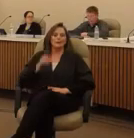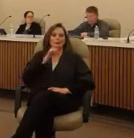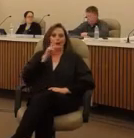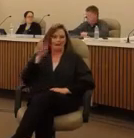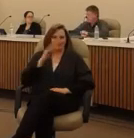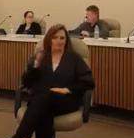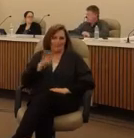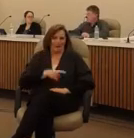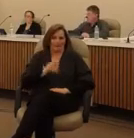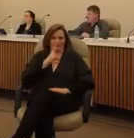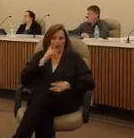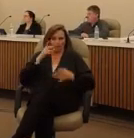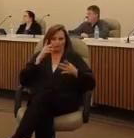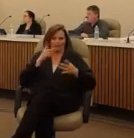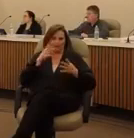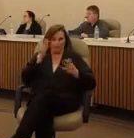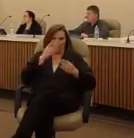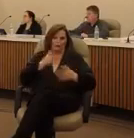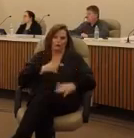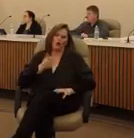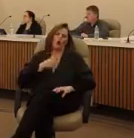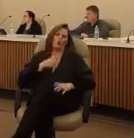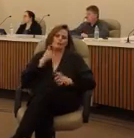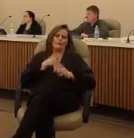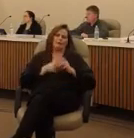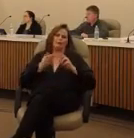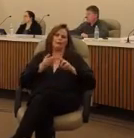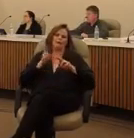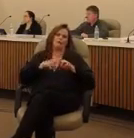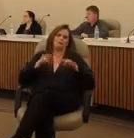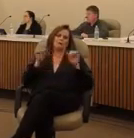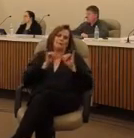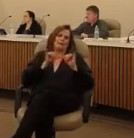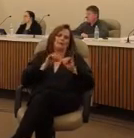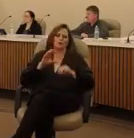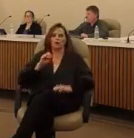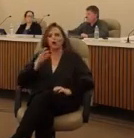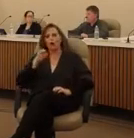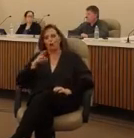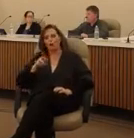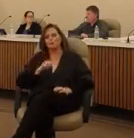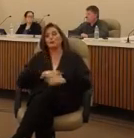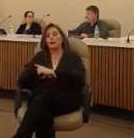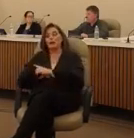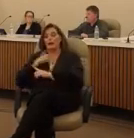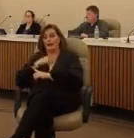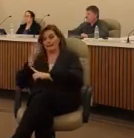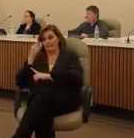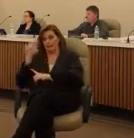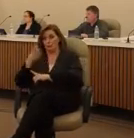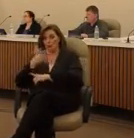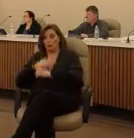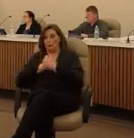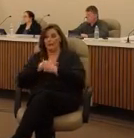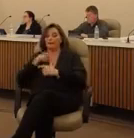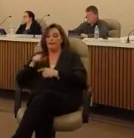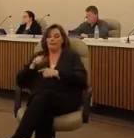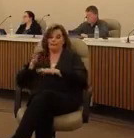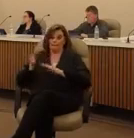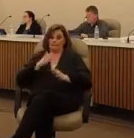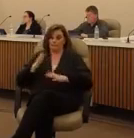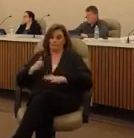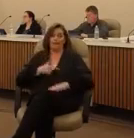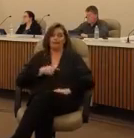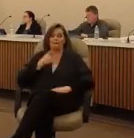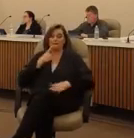not gonna make it, or the owners decide that they need to. I can tell you that this is his plan, this is what